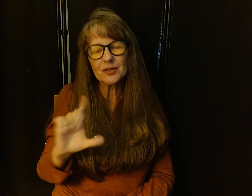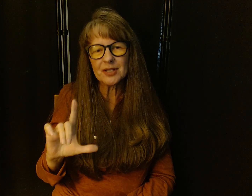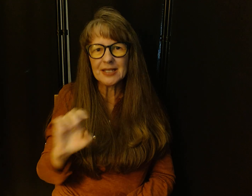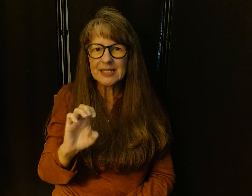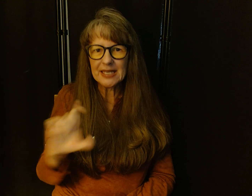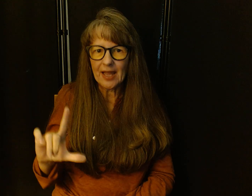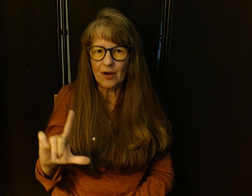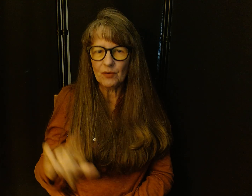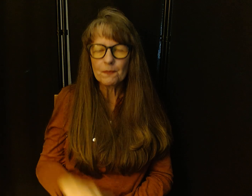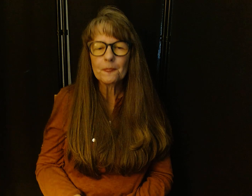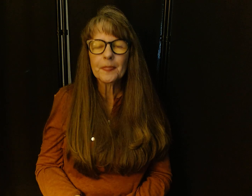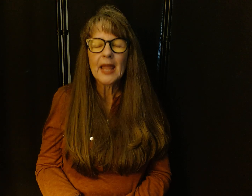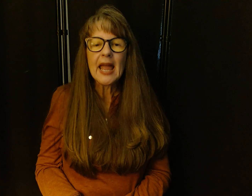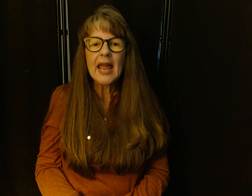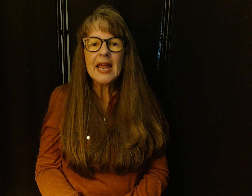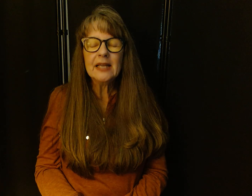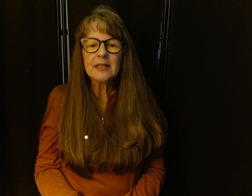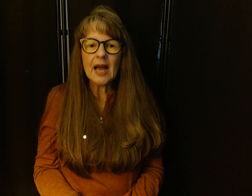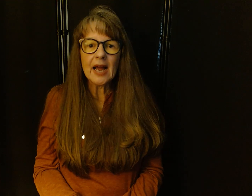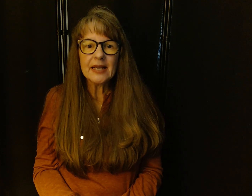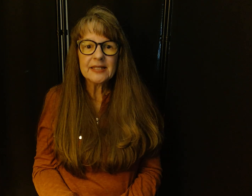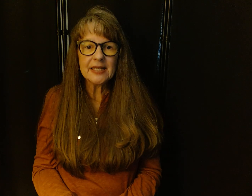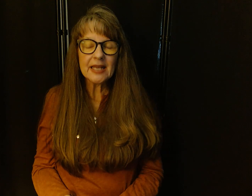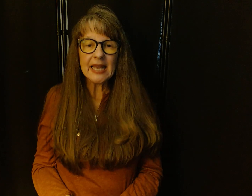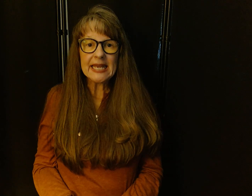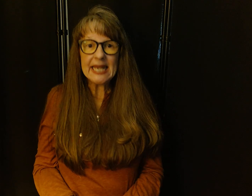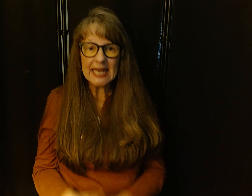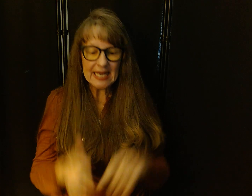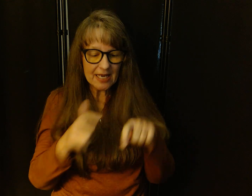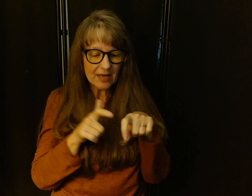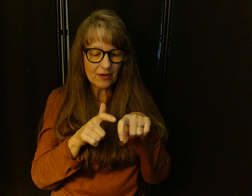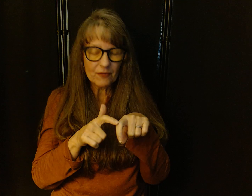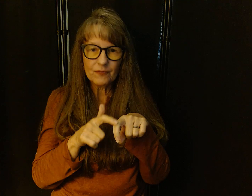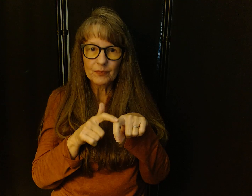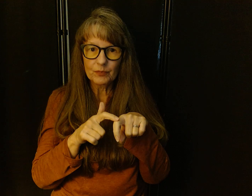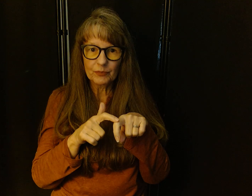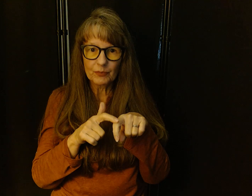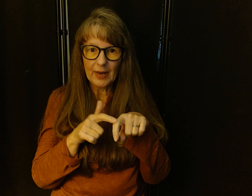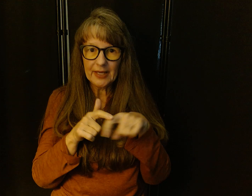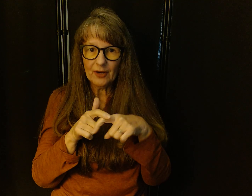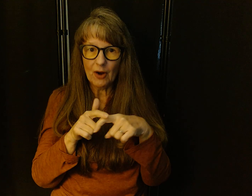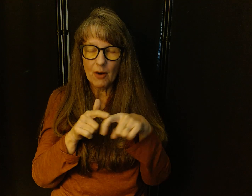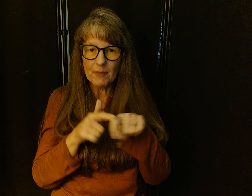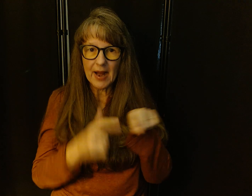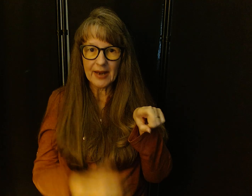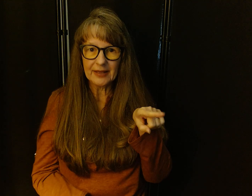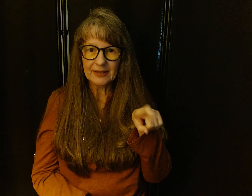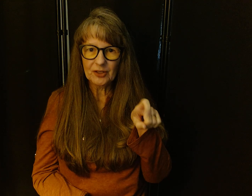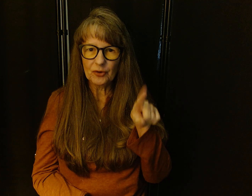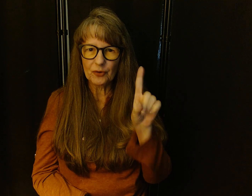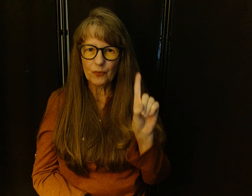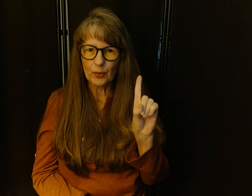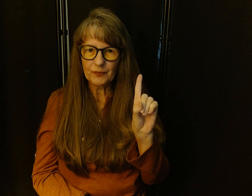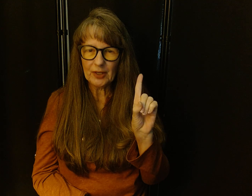done CL. And I did knee right here on my, your forefinger